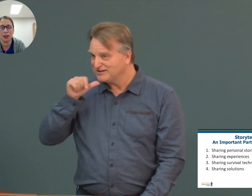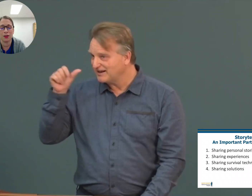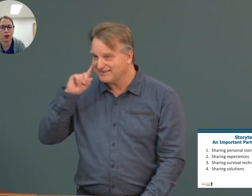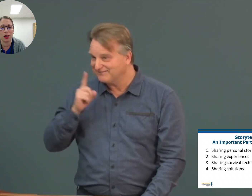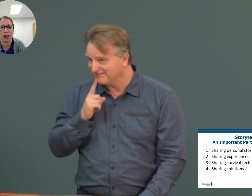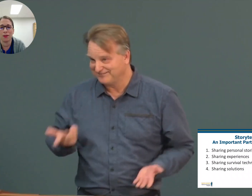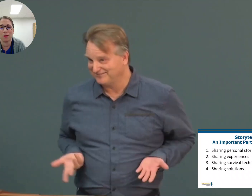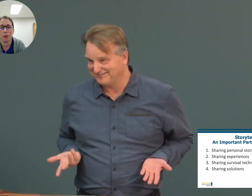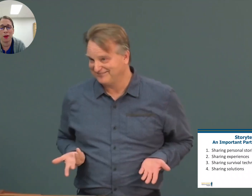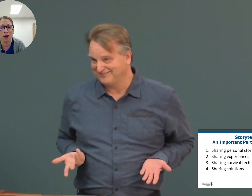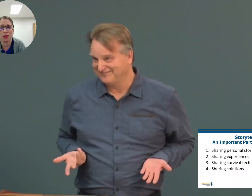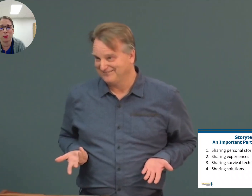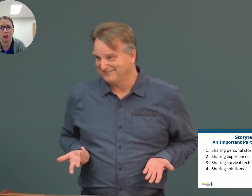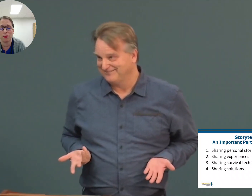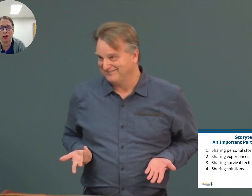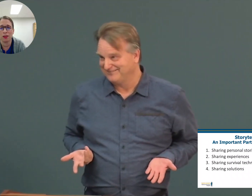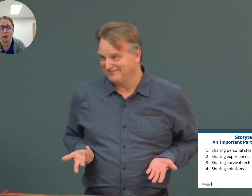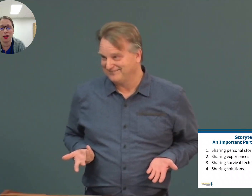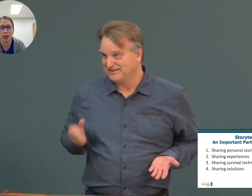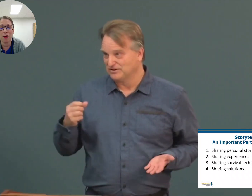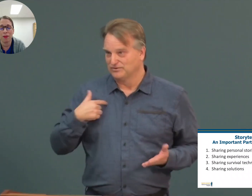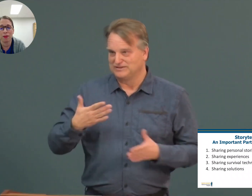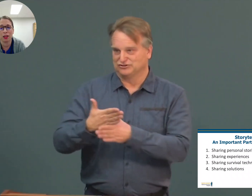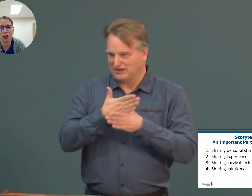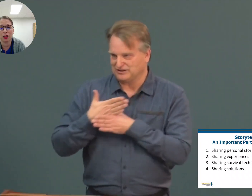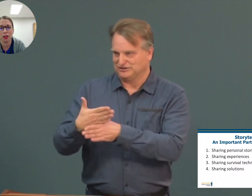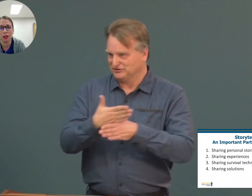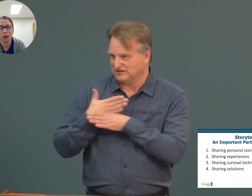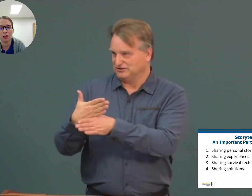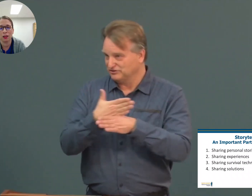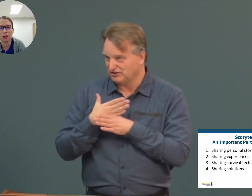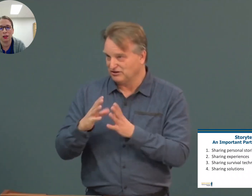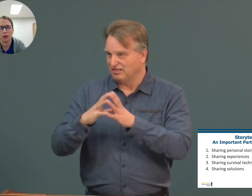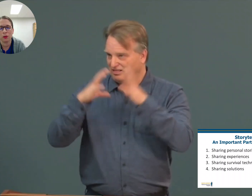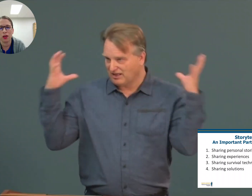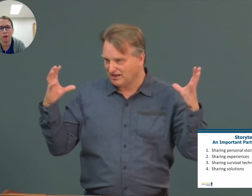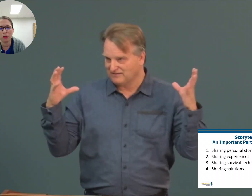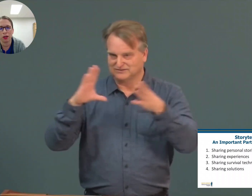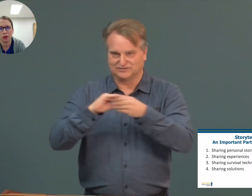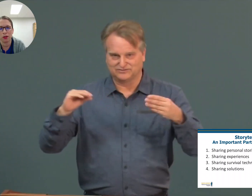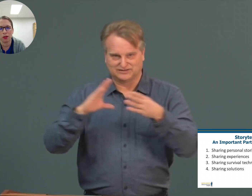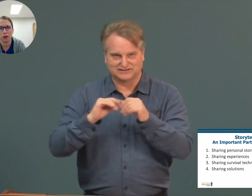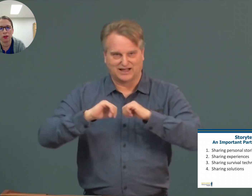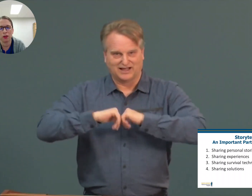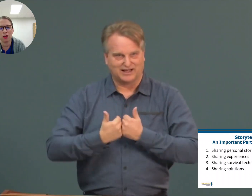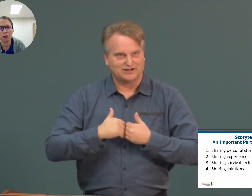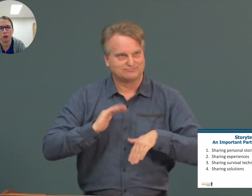We're not getting it from our parents, most of us. They're not deaf. So we have to share with each other a lot of